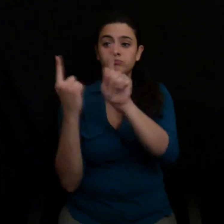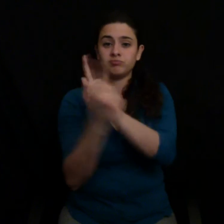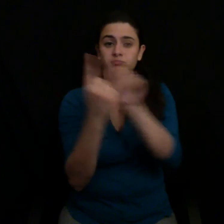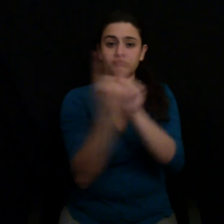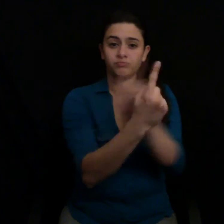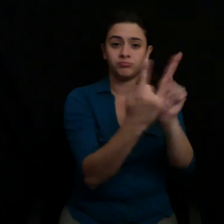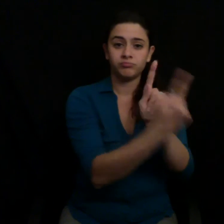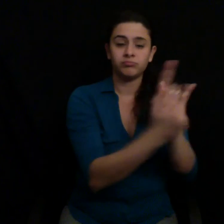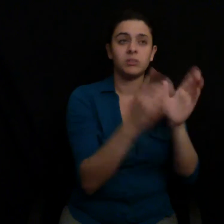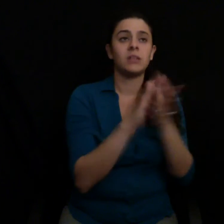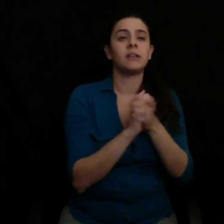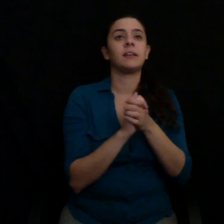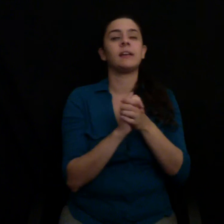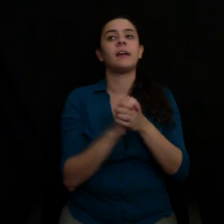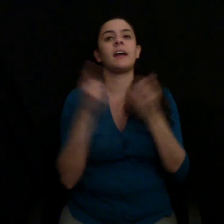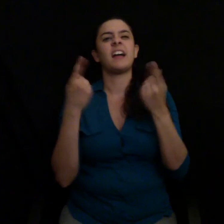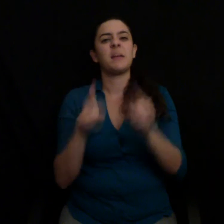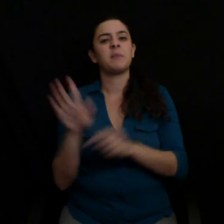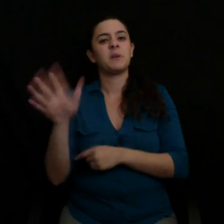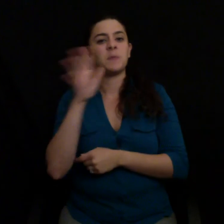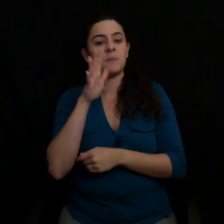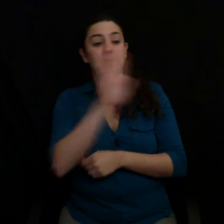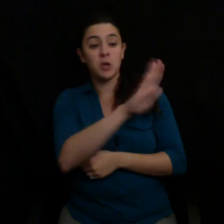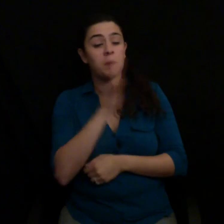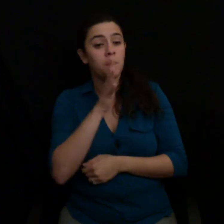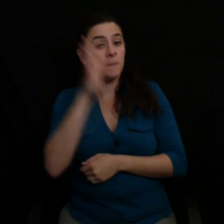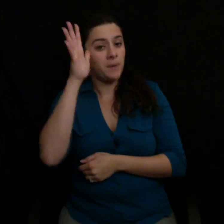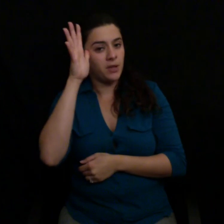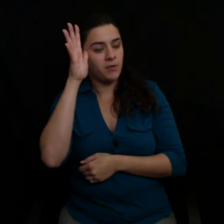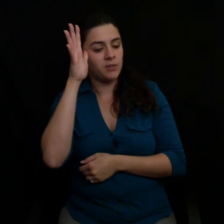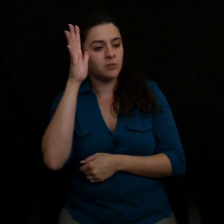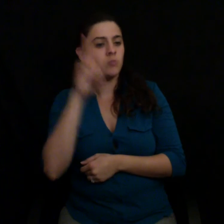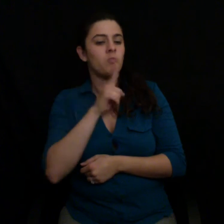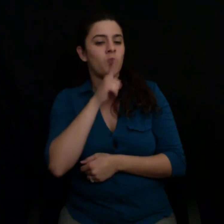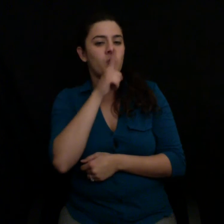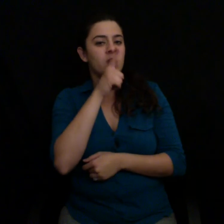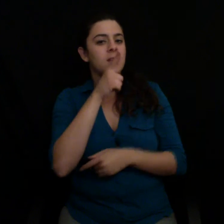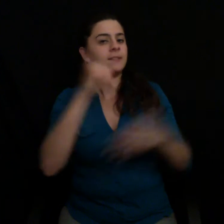Carolina, and as you can imagine, they had some difficult interactions. When I got home,